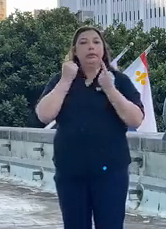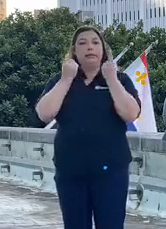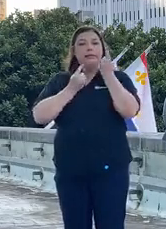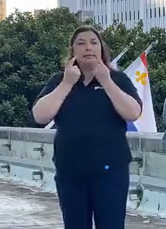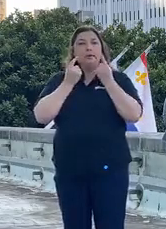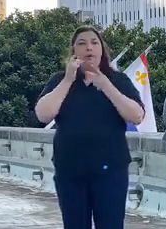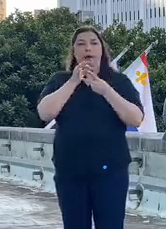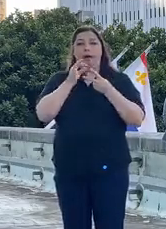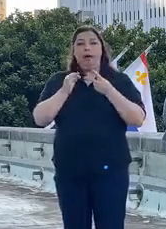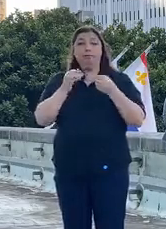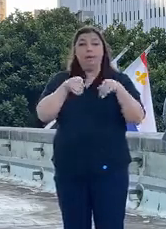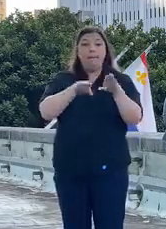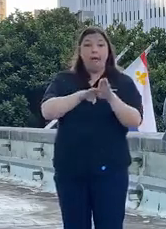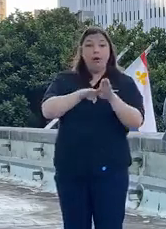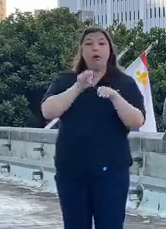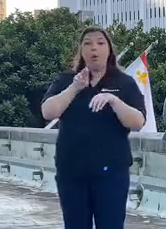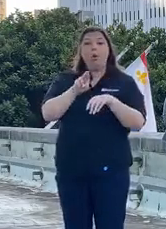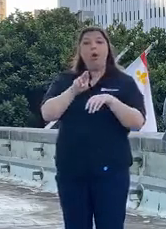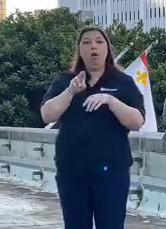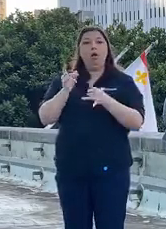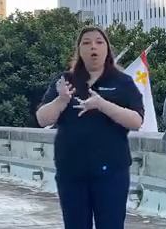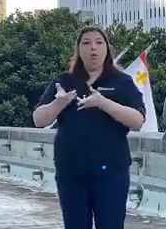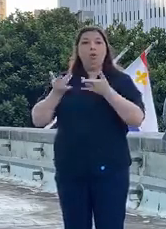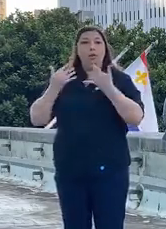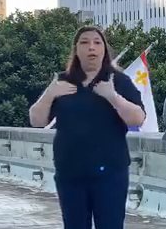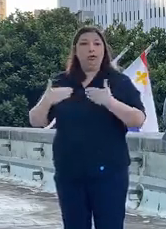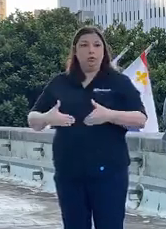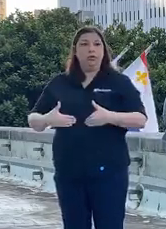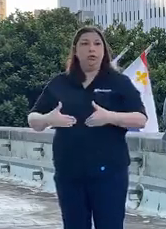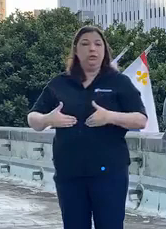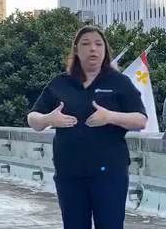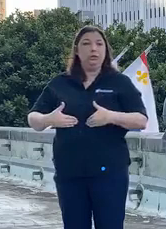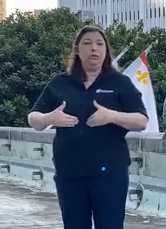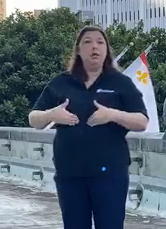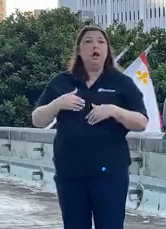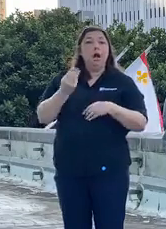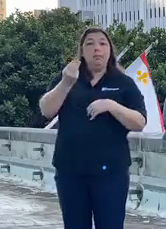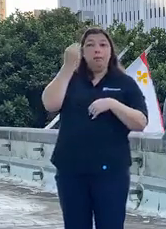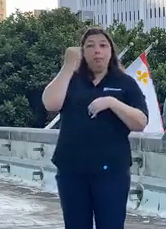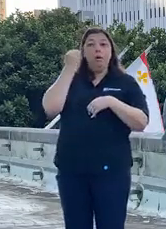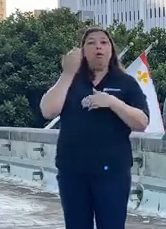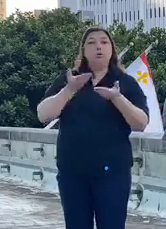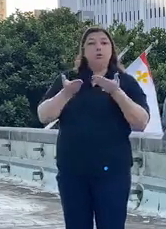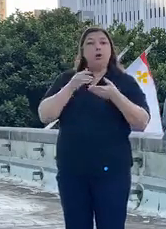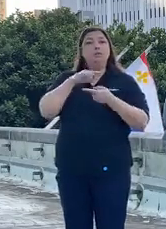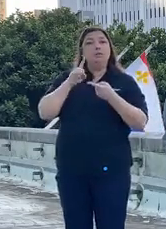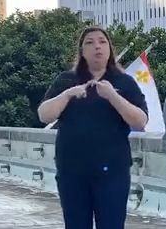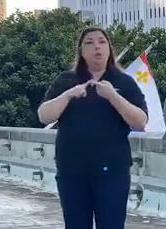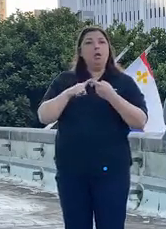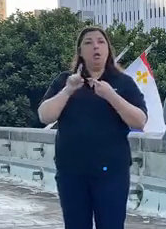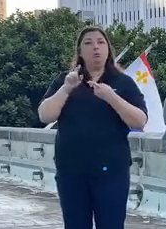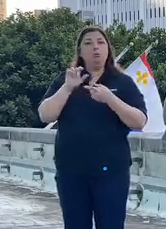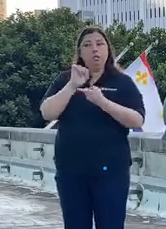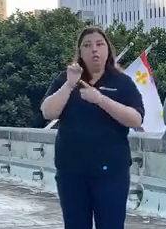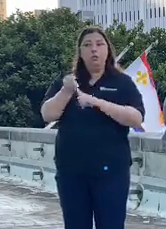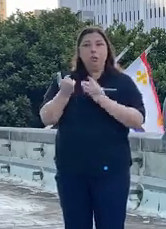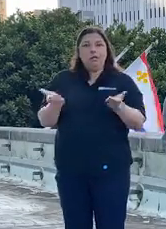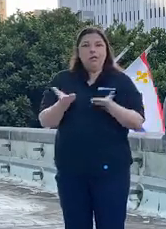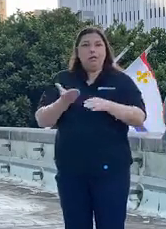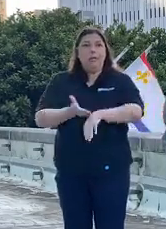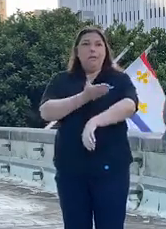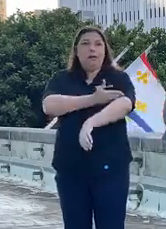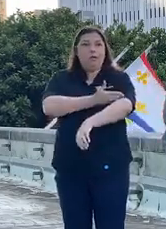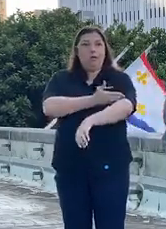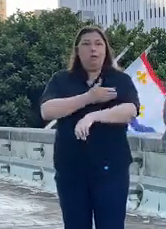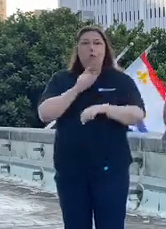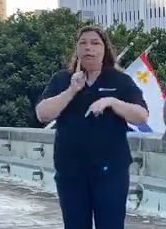the option of a burial or a direct cremation, and then a memorial service when things are better, when we can have gatherings again. You